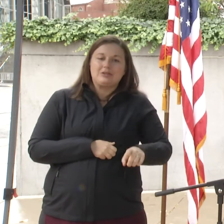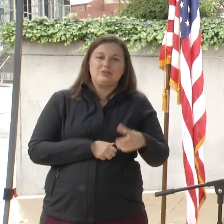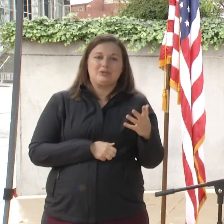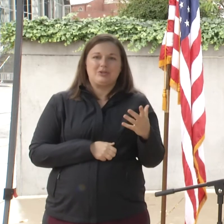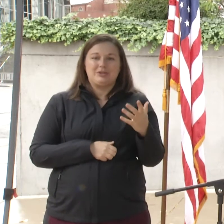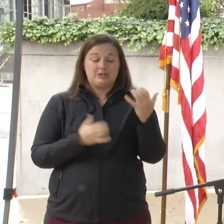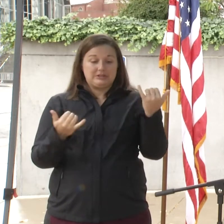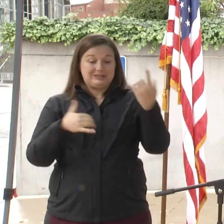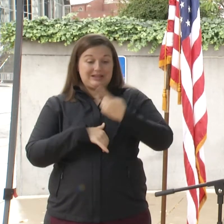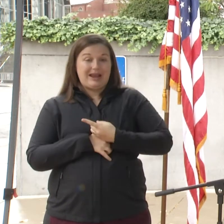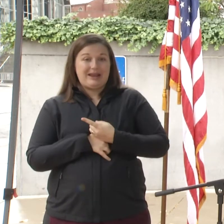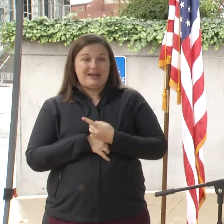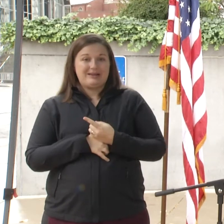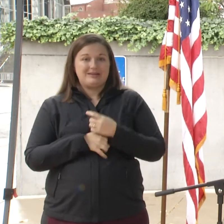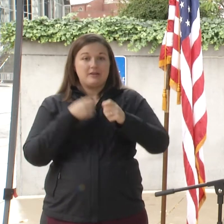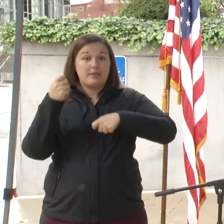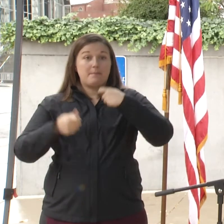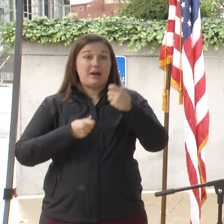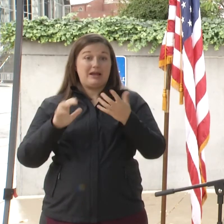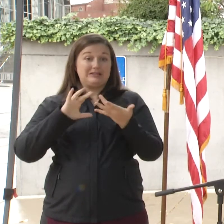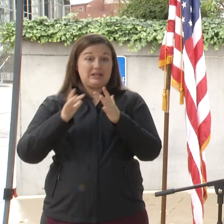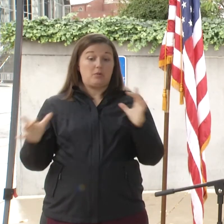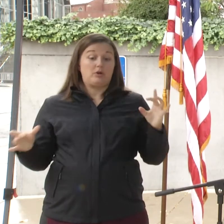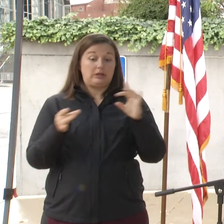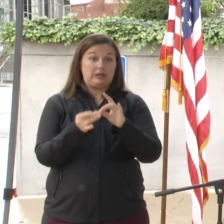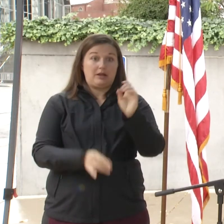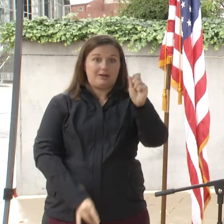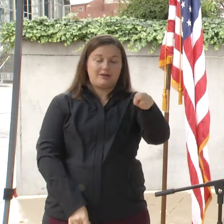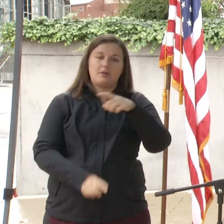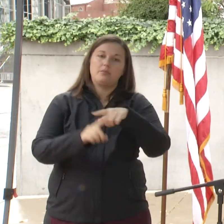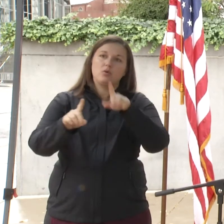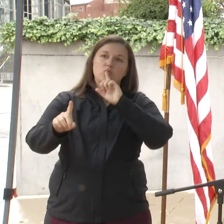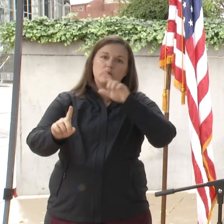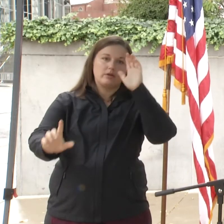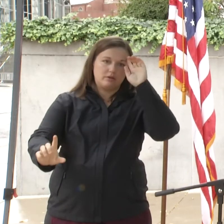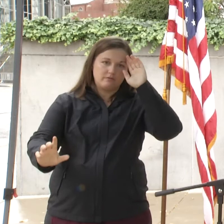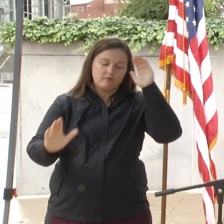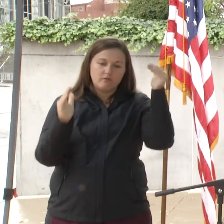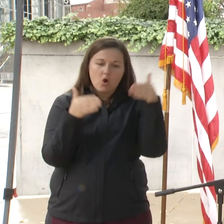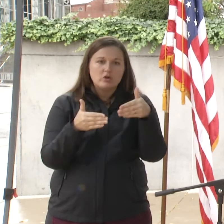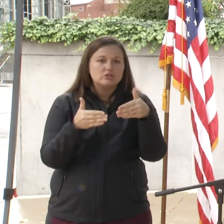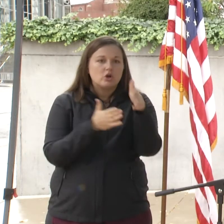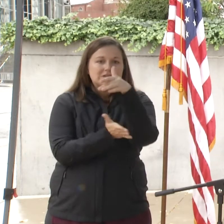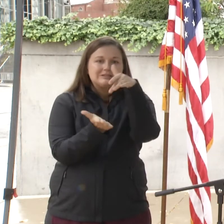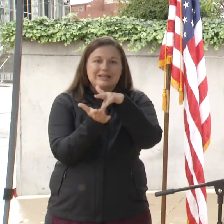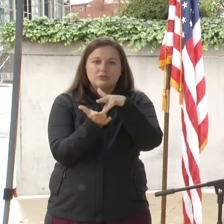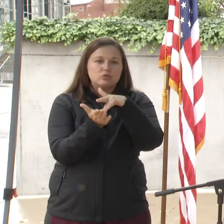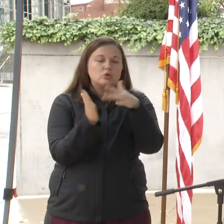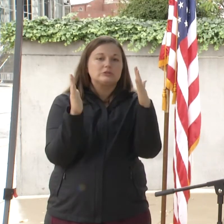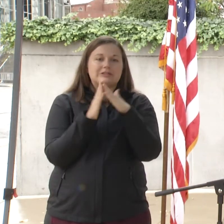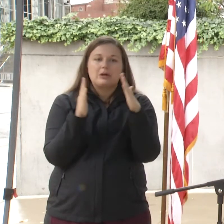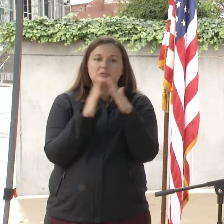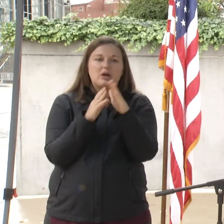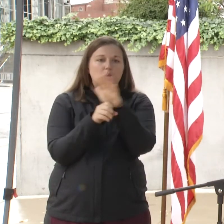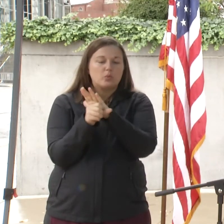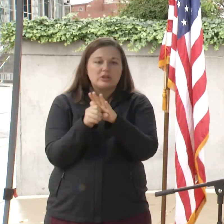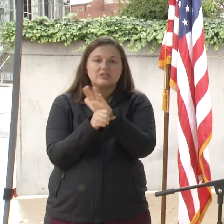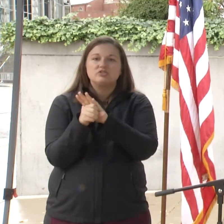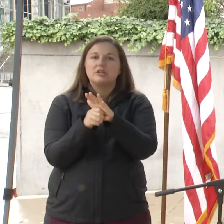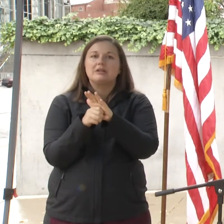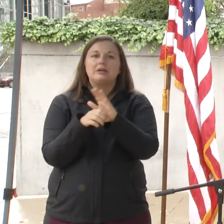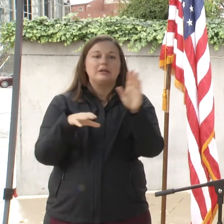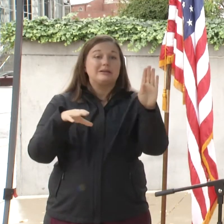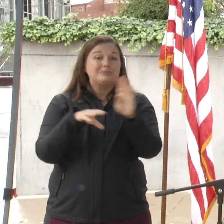bike network, but more so we look at the central part of our downtown, the region that is the